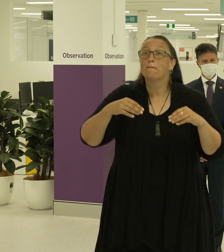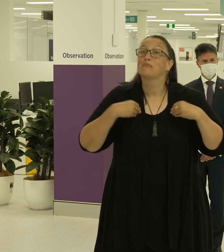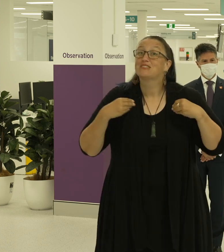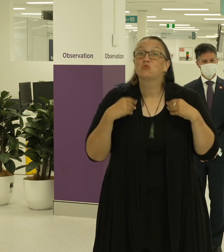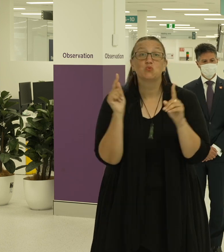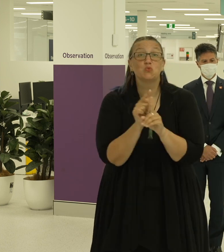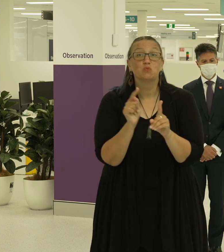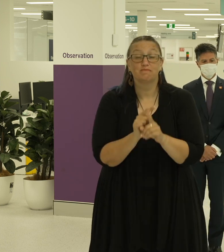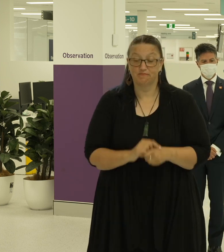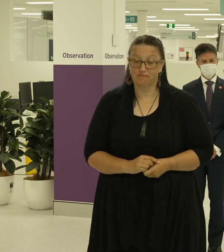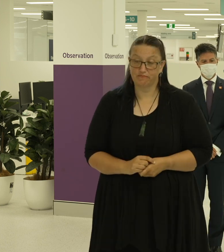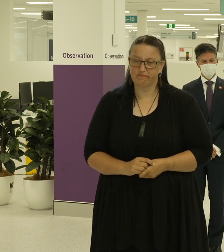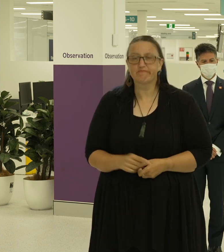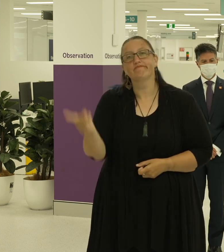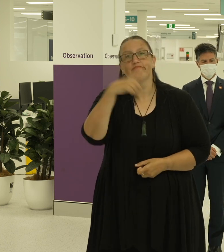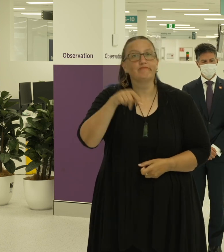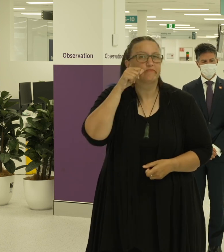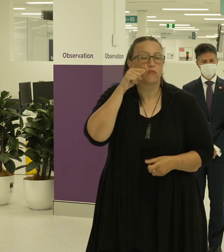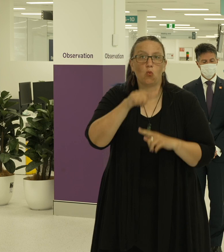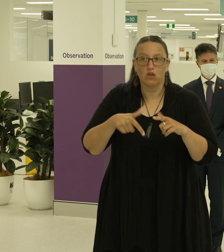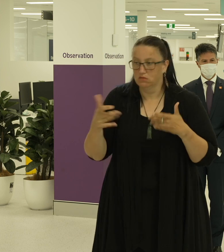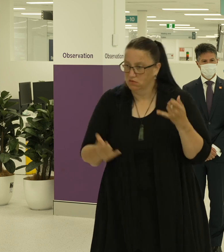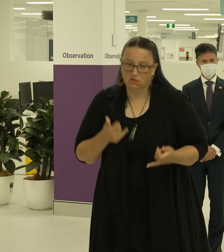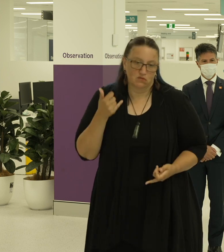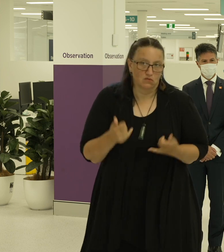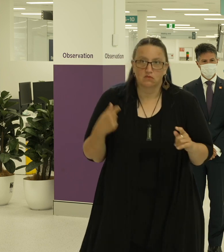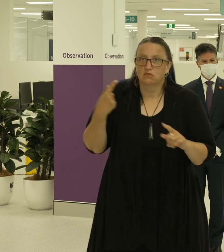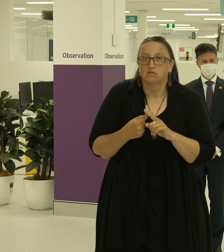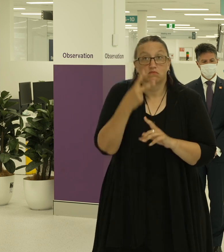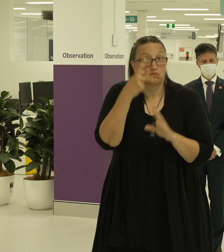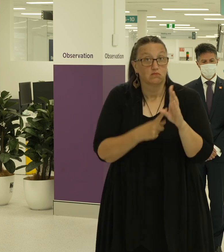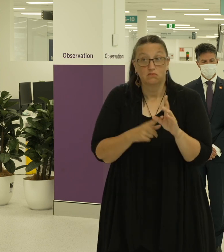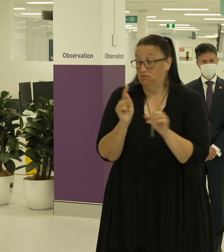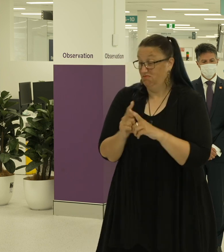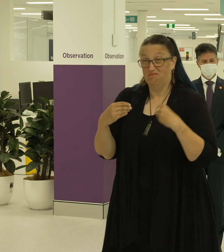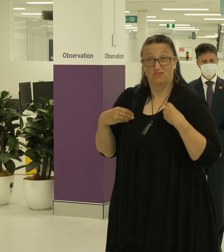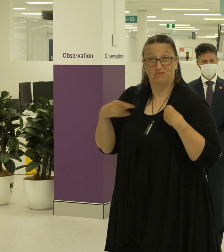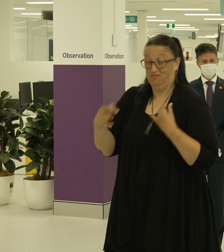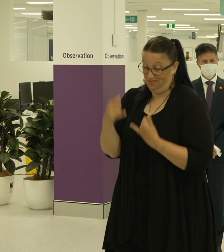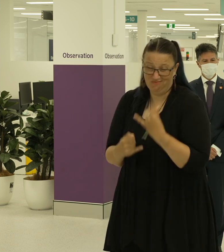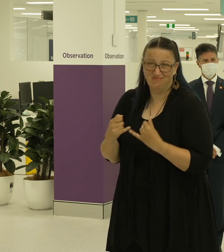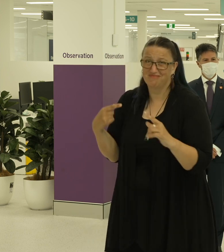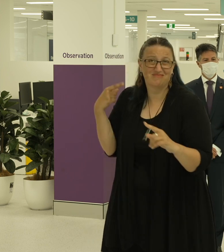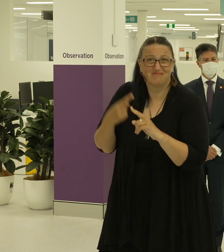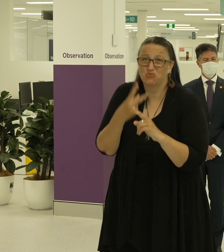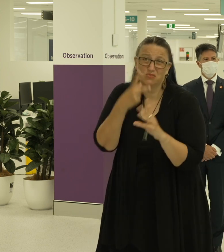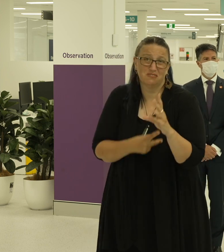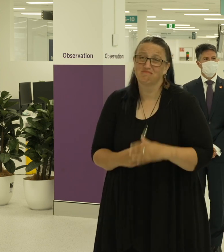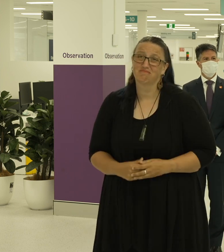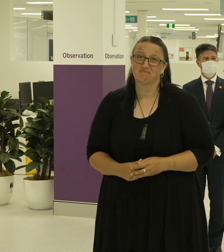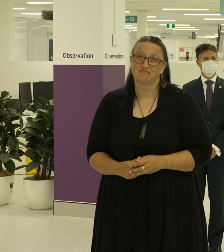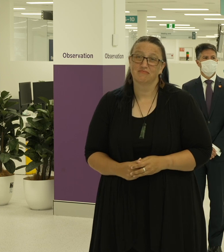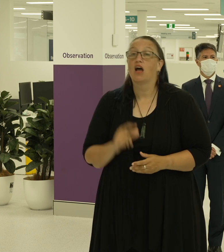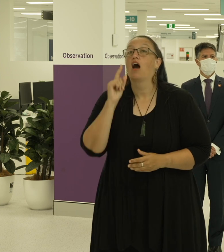right across the country, have gone through a very challenging time over the last 2 years. Our strong financial management here in New South